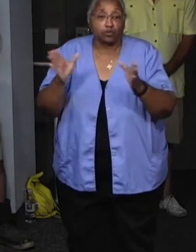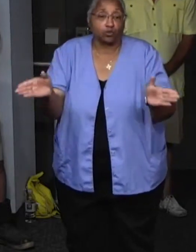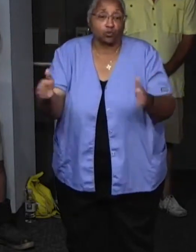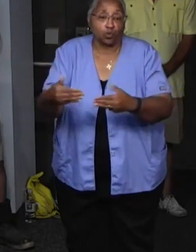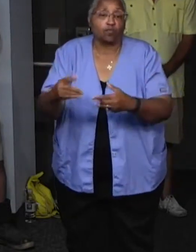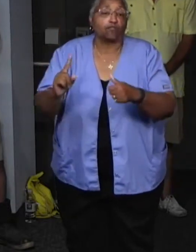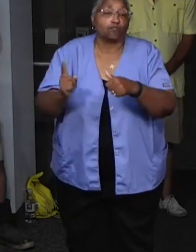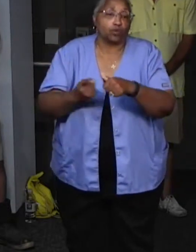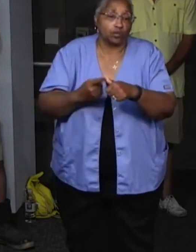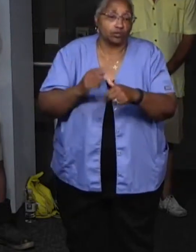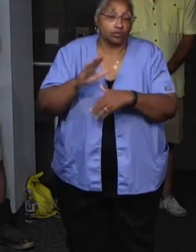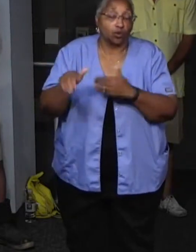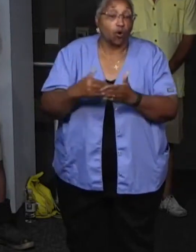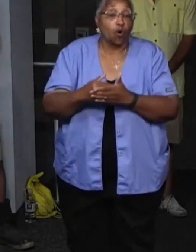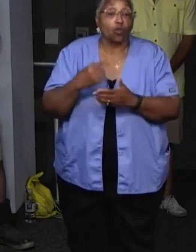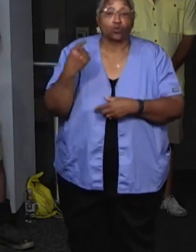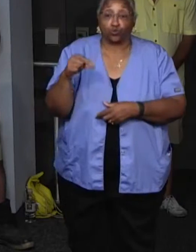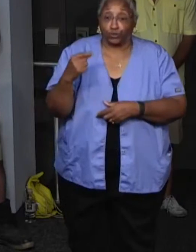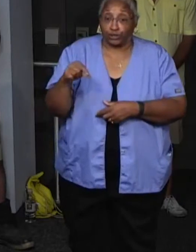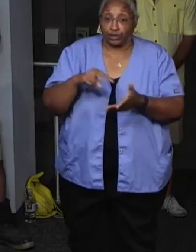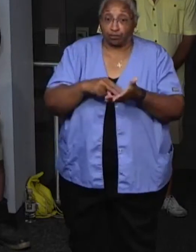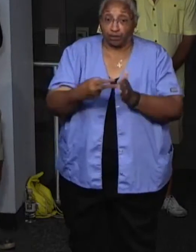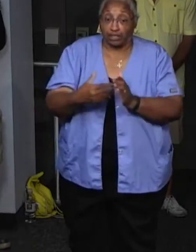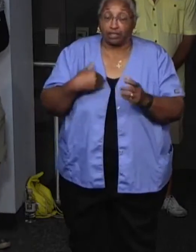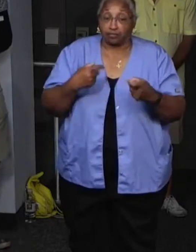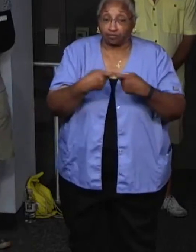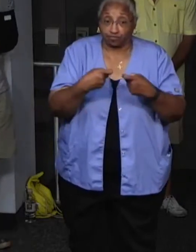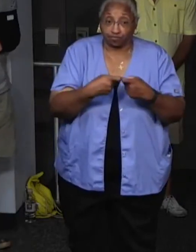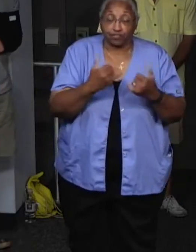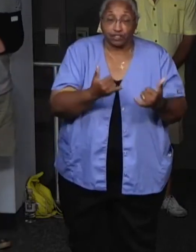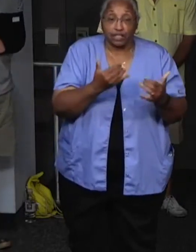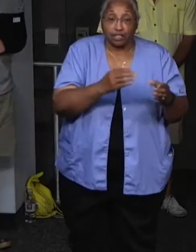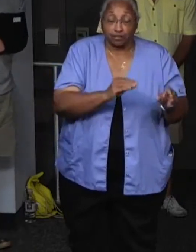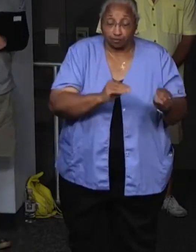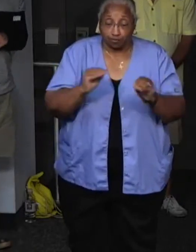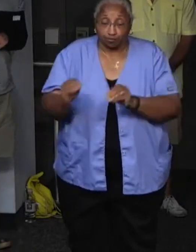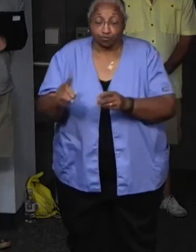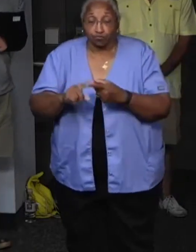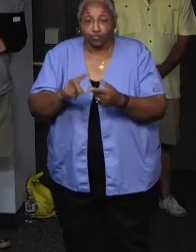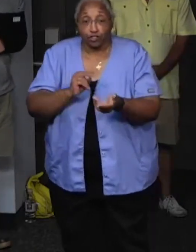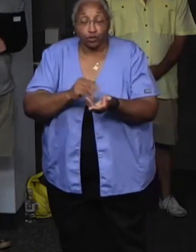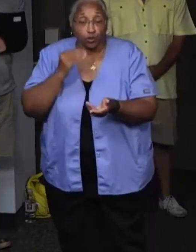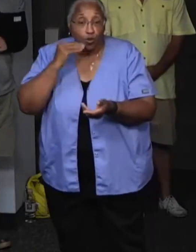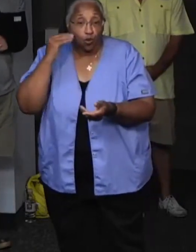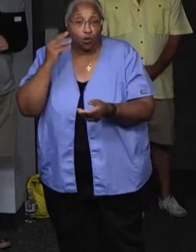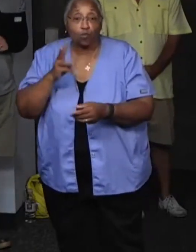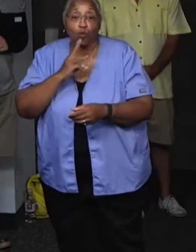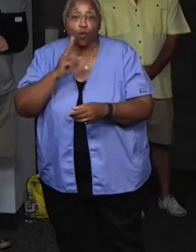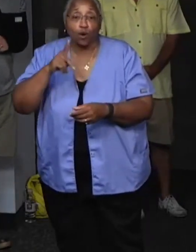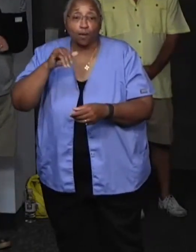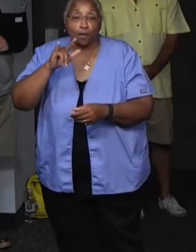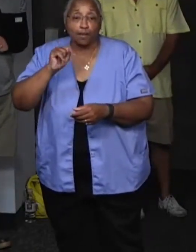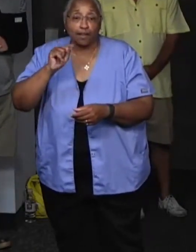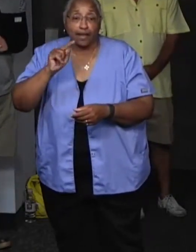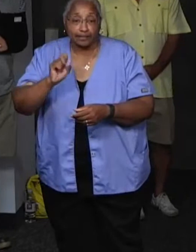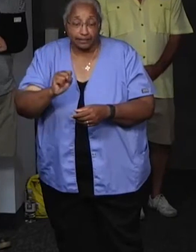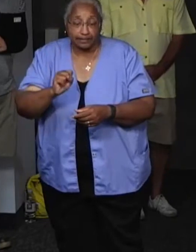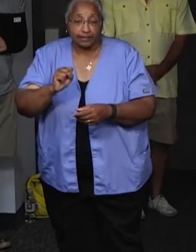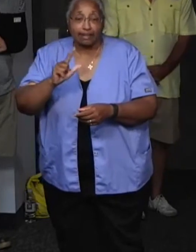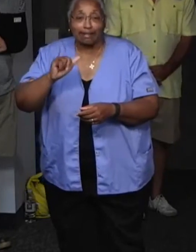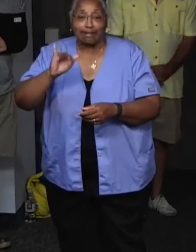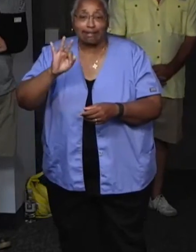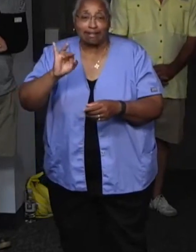all green, which means they have power. We've moved on now to the nursing homes, the water plants, lift stations, so